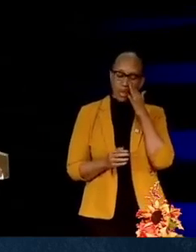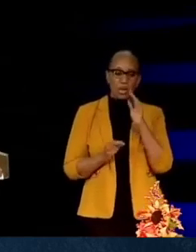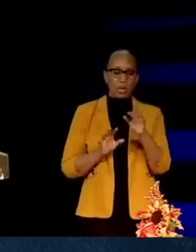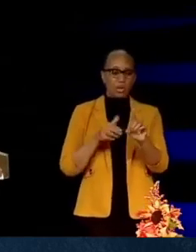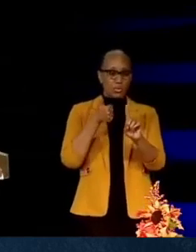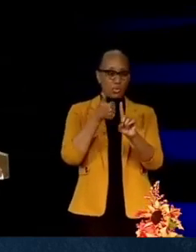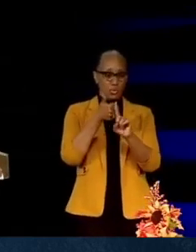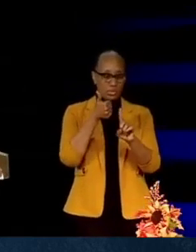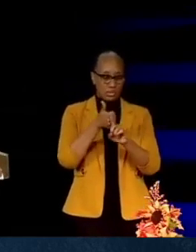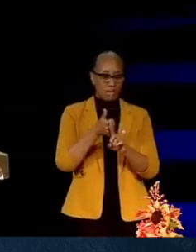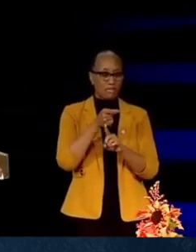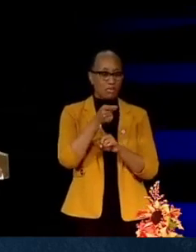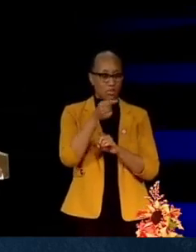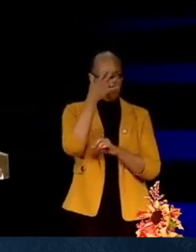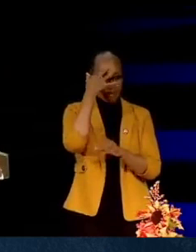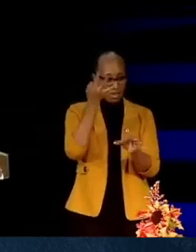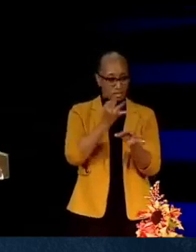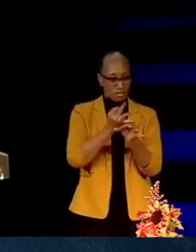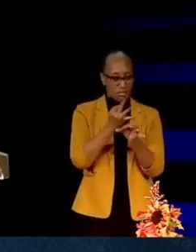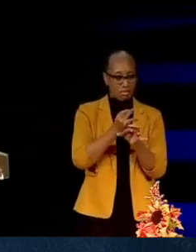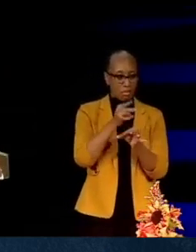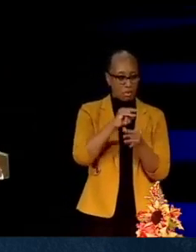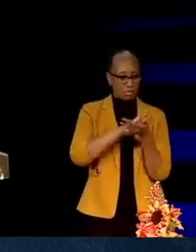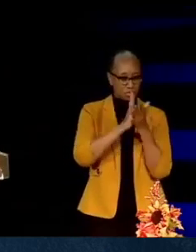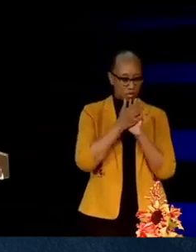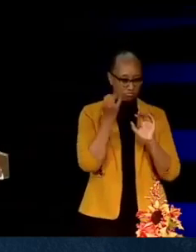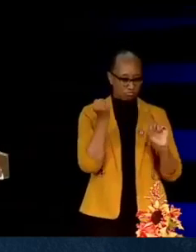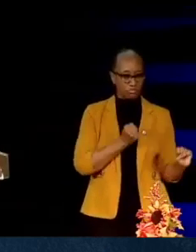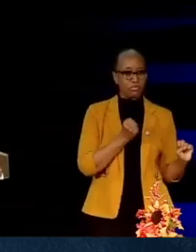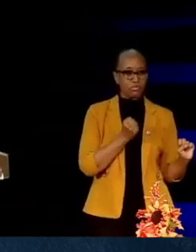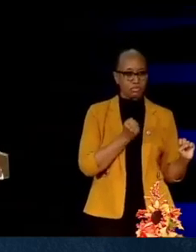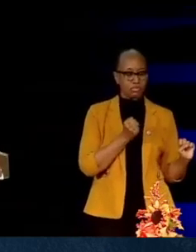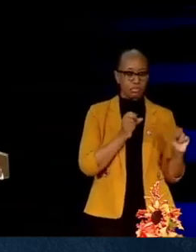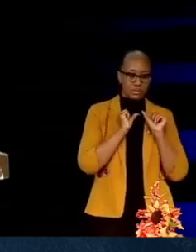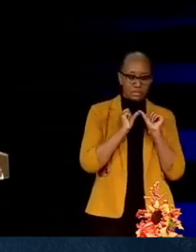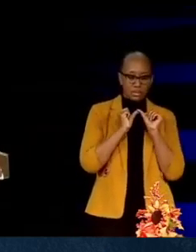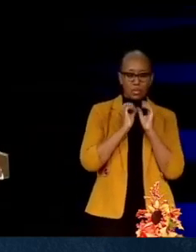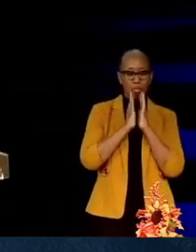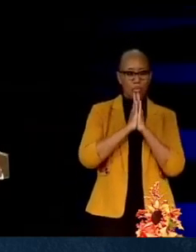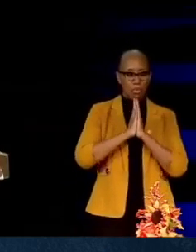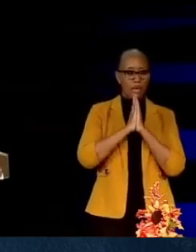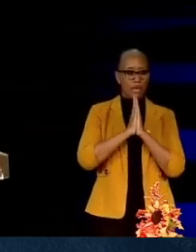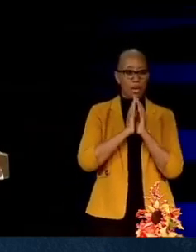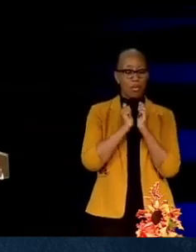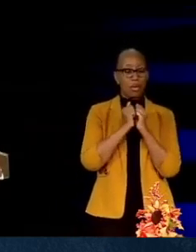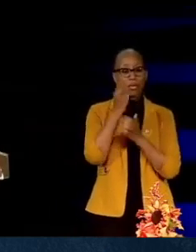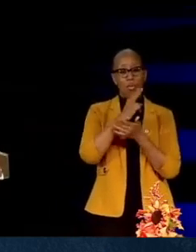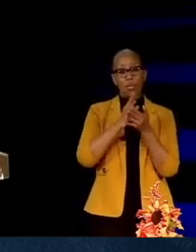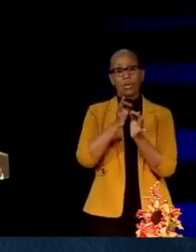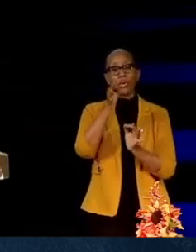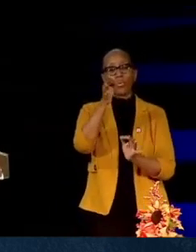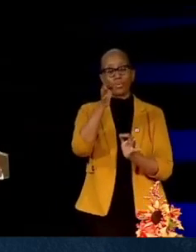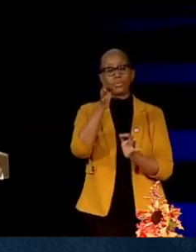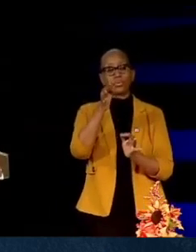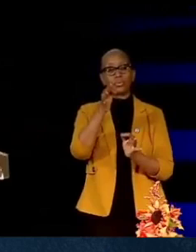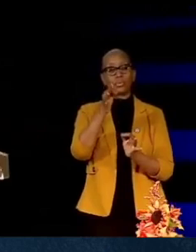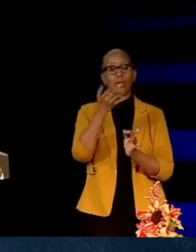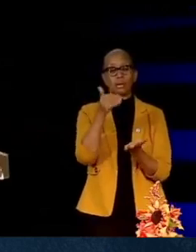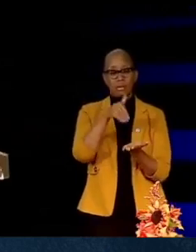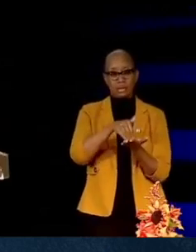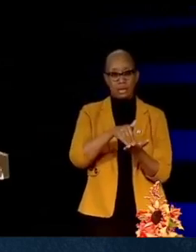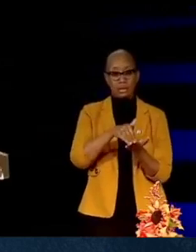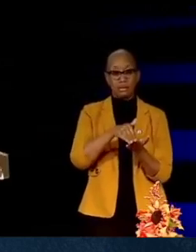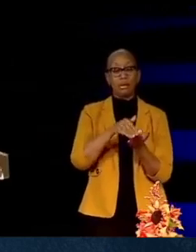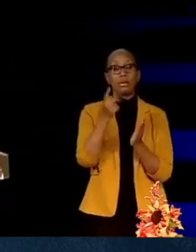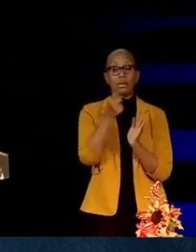on your most holy faith, praying in the Holy Ghost." One more time,